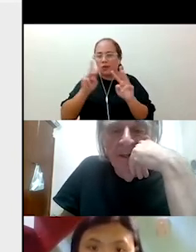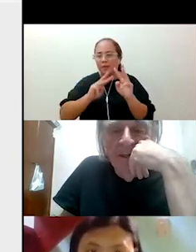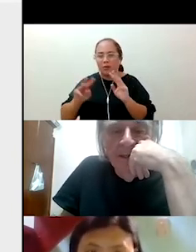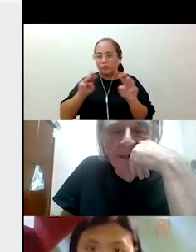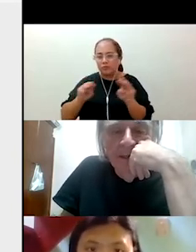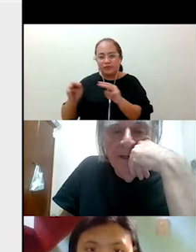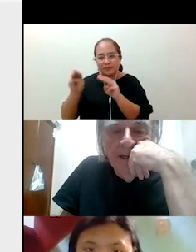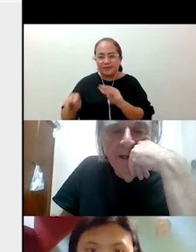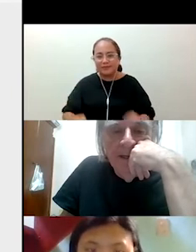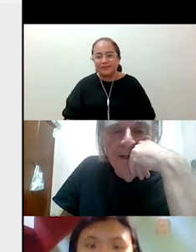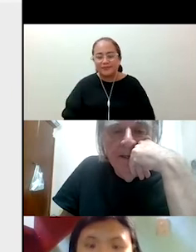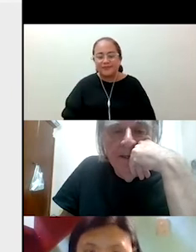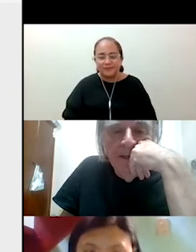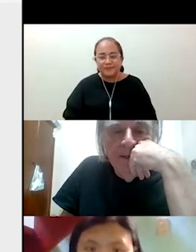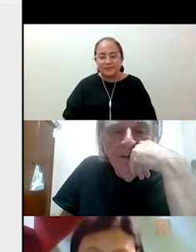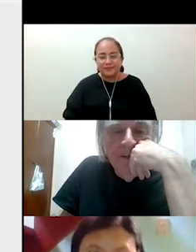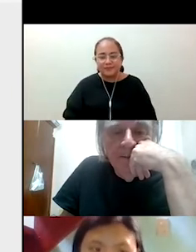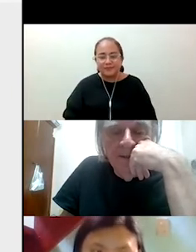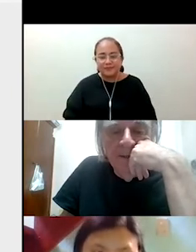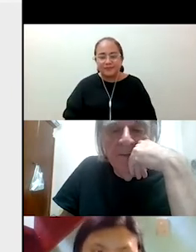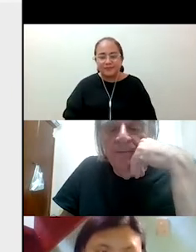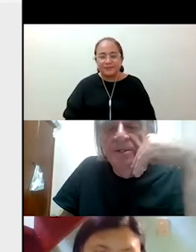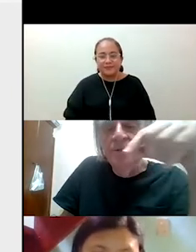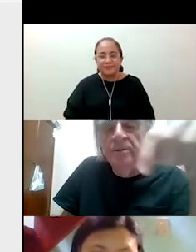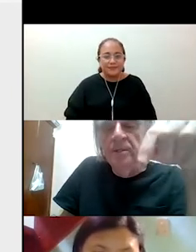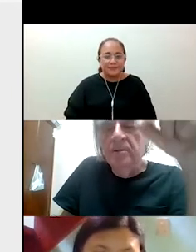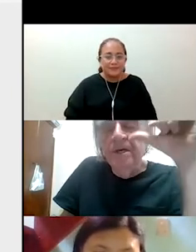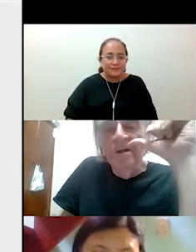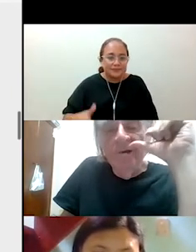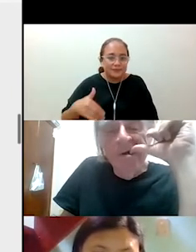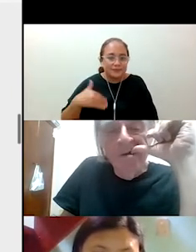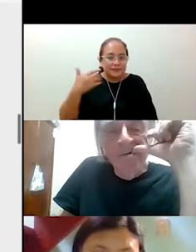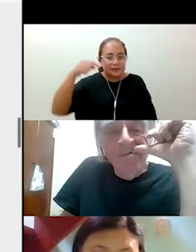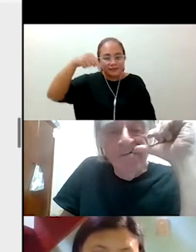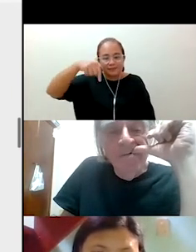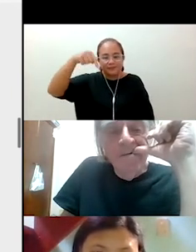Okay. And so it's in the right position. Let's go down.